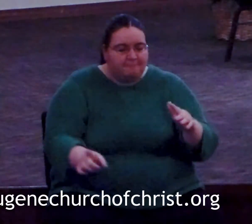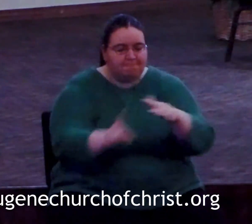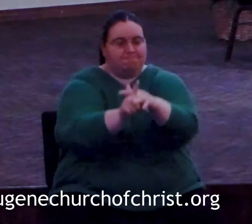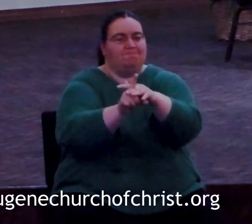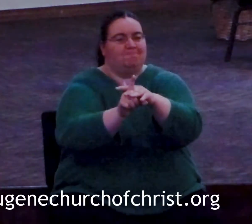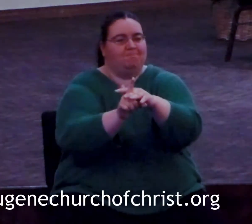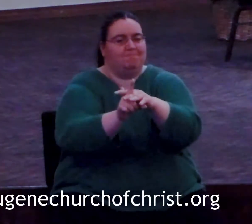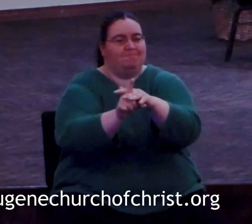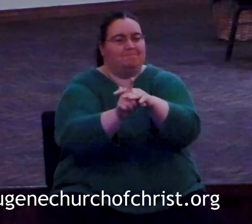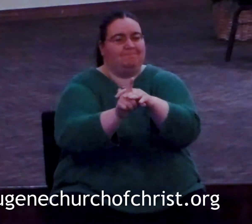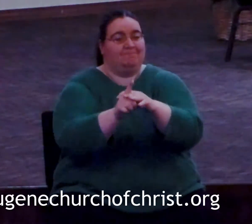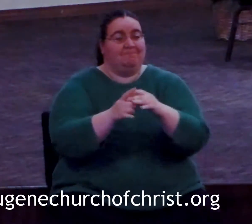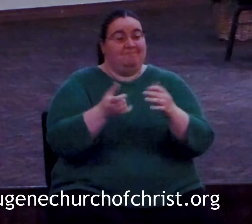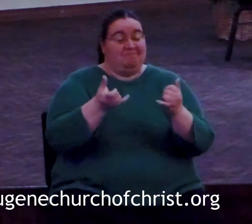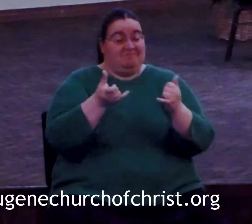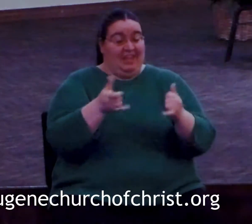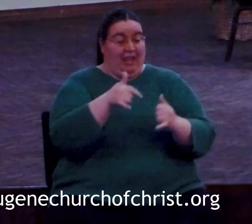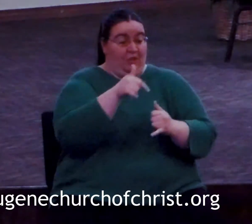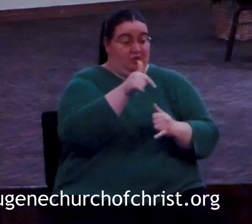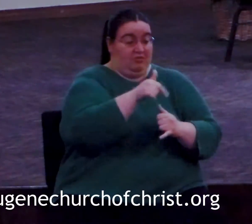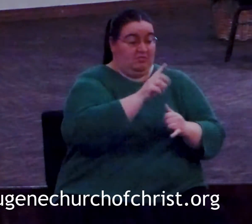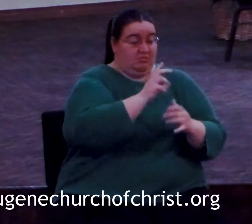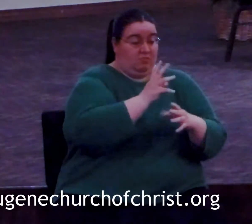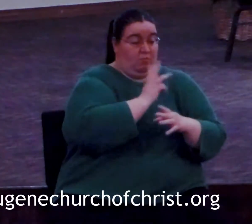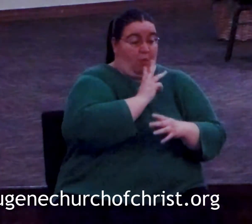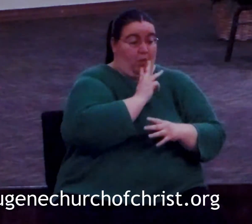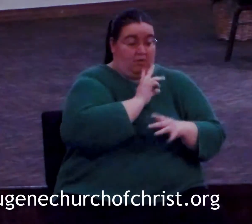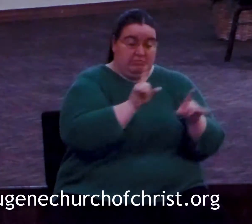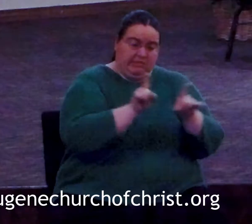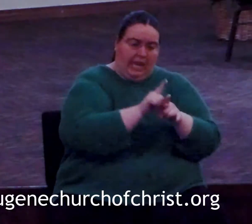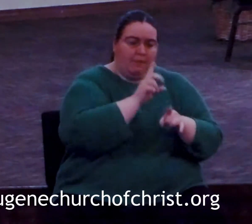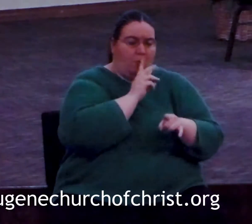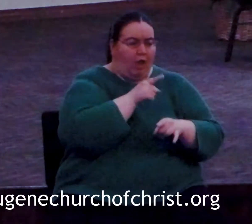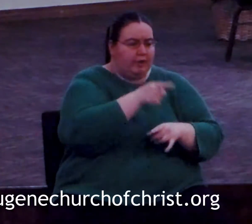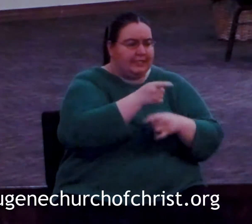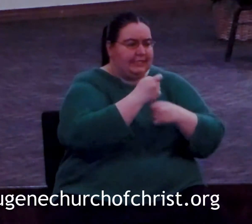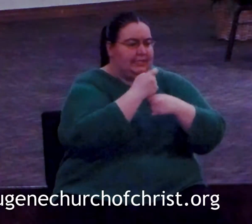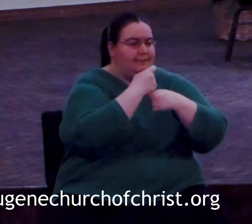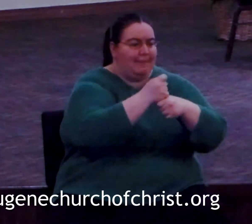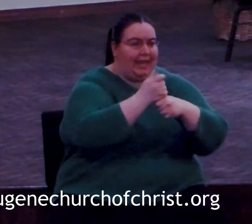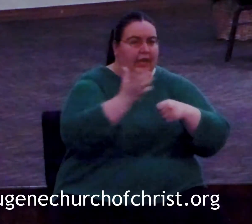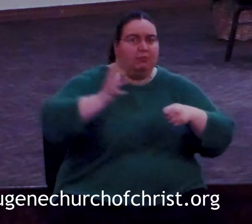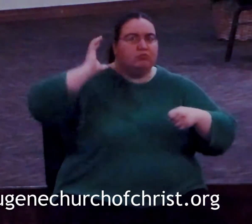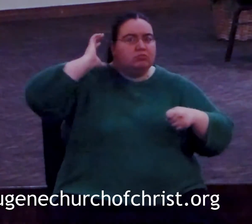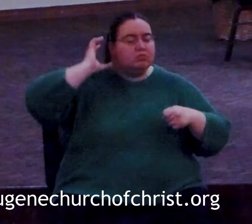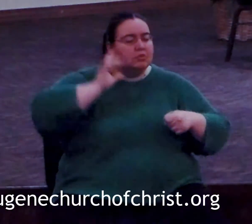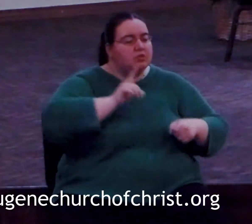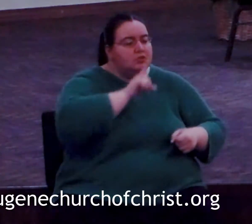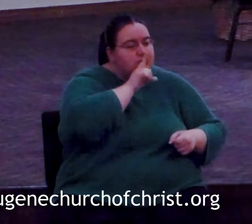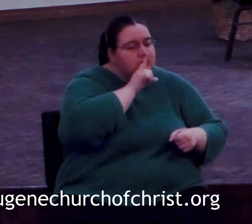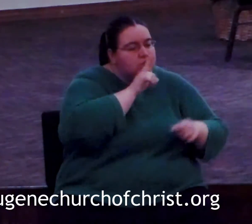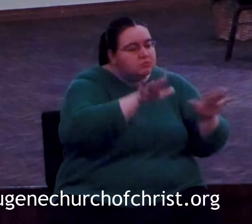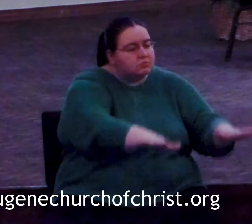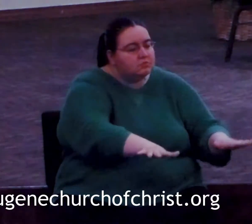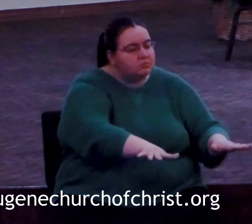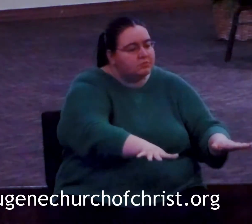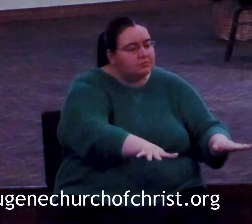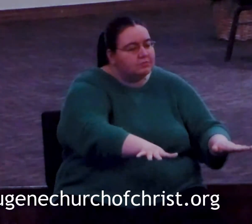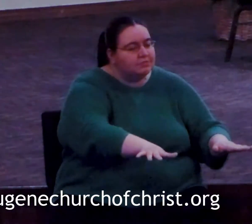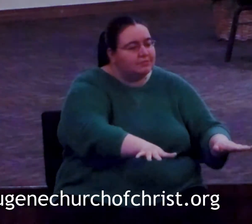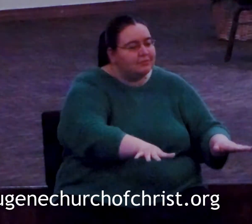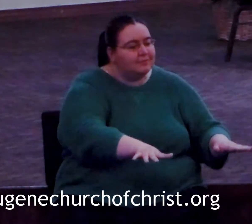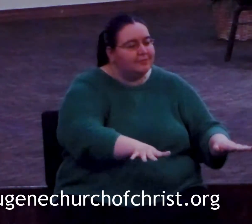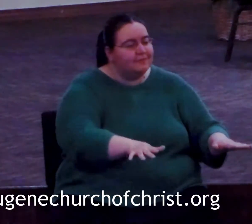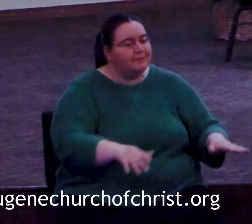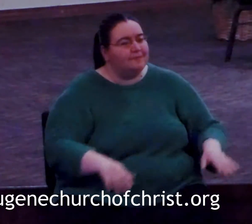those same waters that he was there to create, peace be still. Do you think that